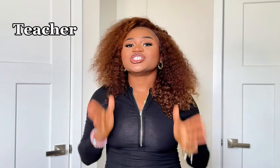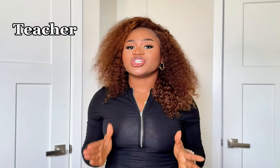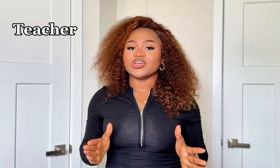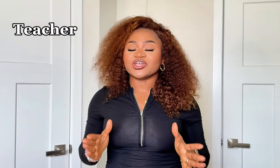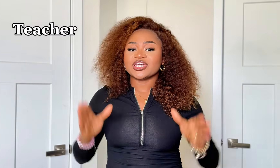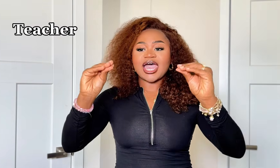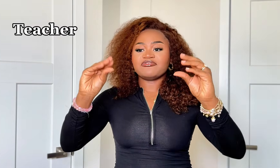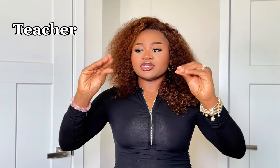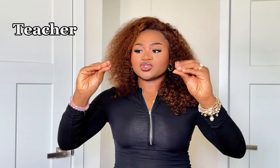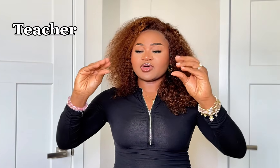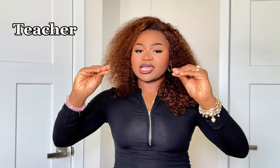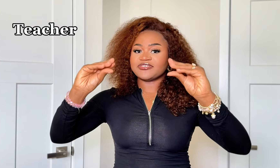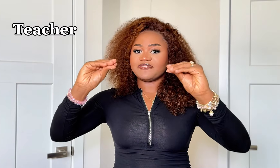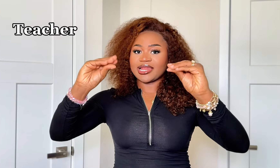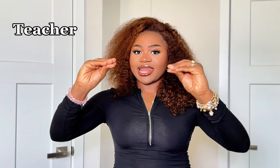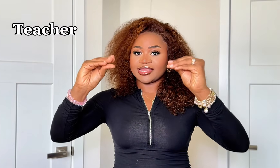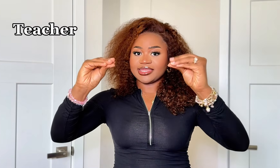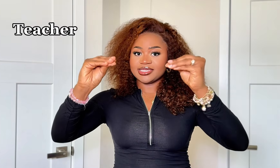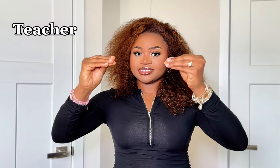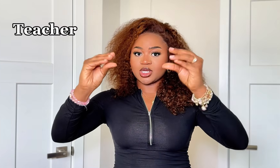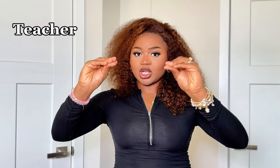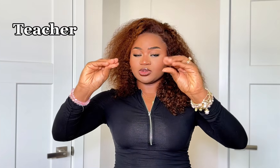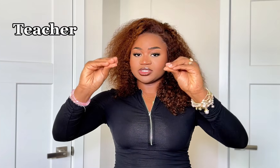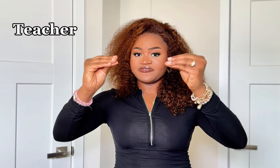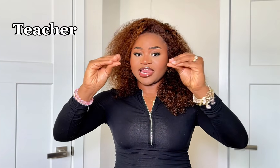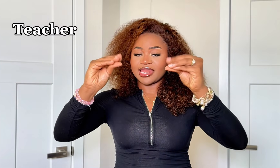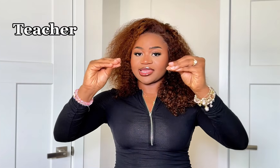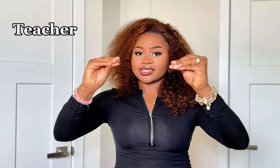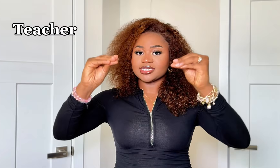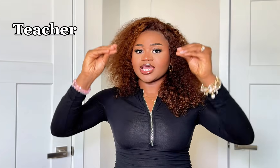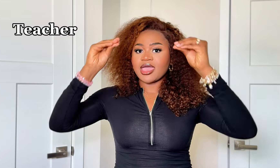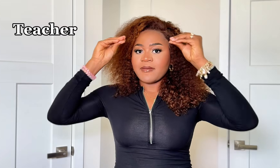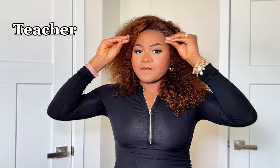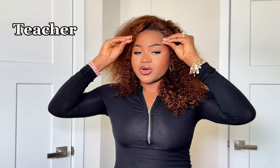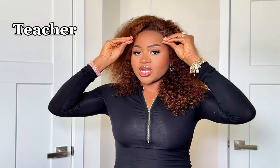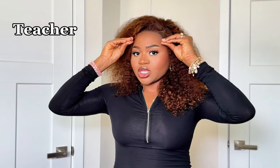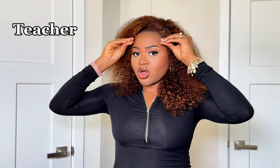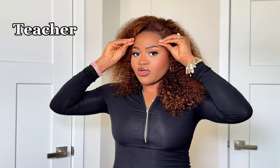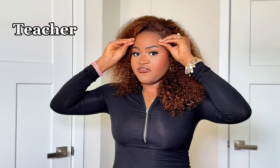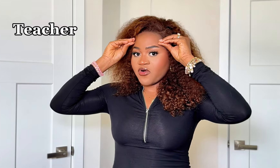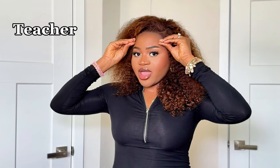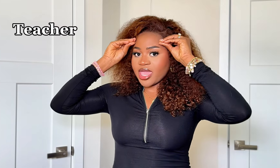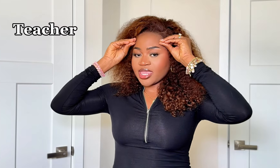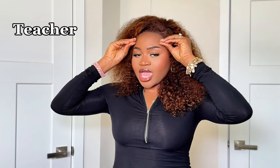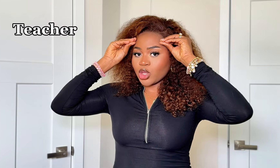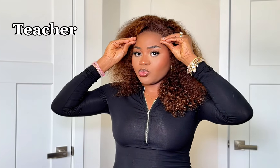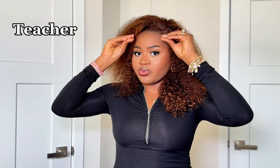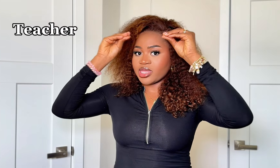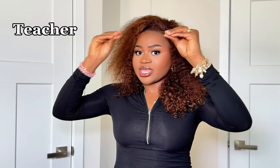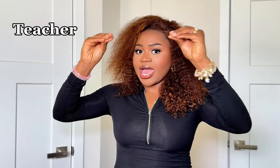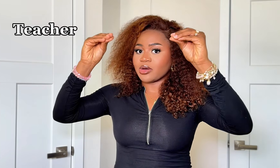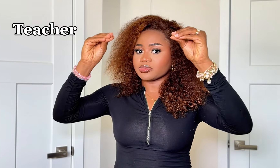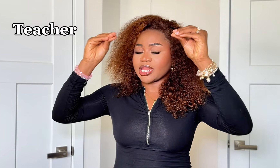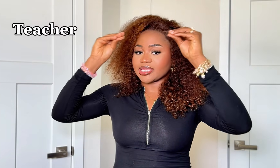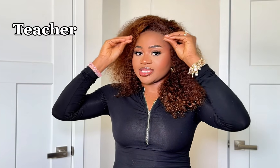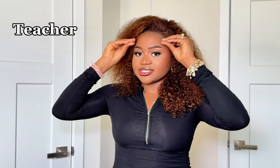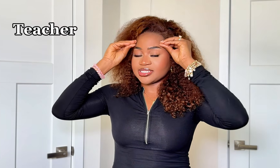Teacher. Have your two hands flat like this, closed flat like this. Put it on your forehead and you bring it out like this. This